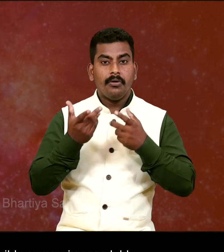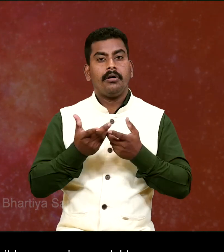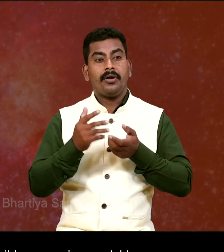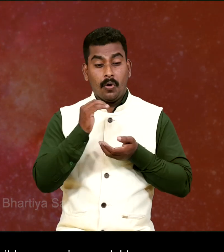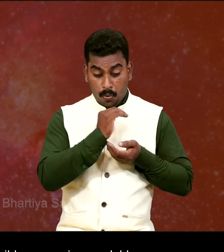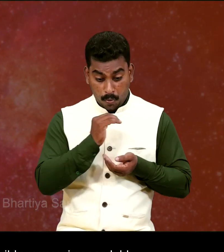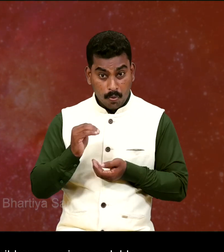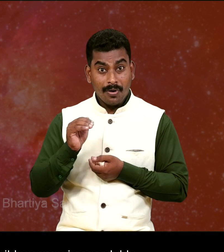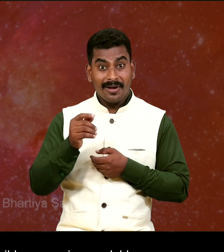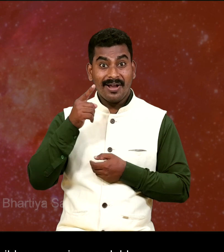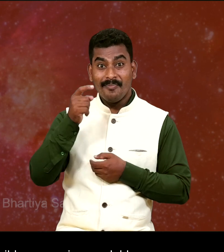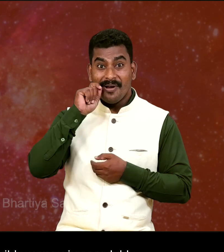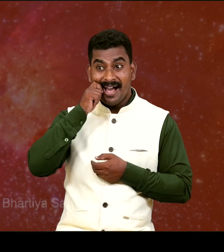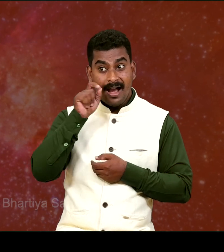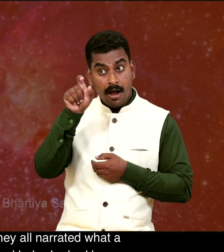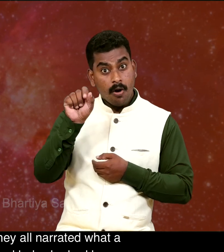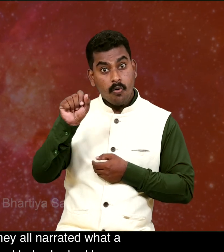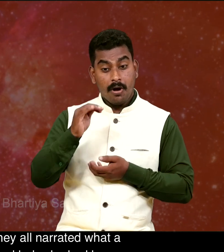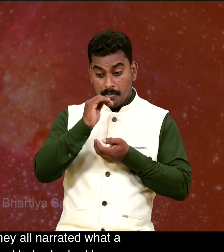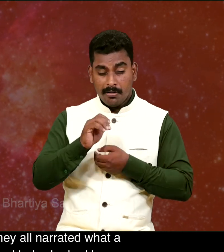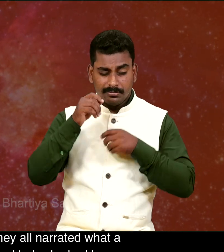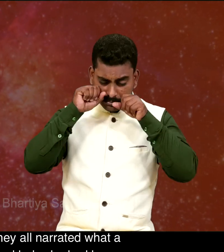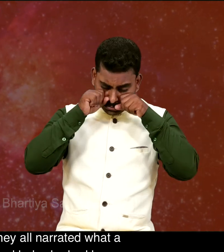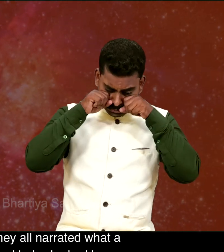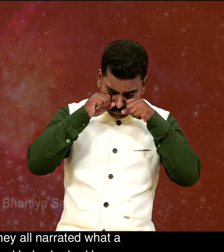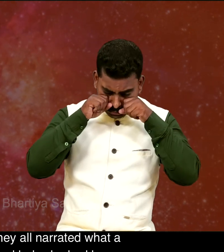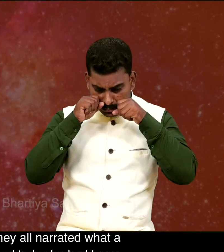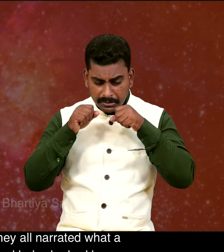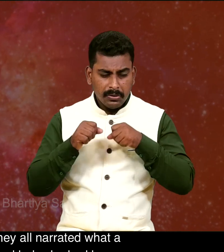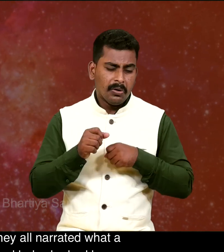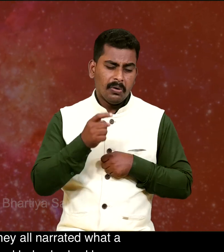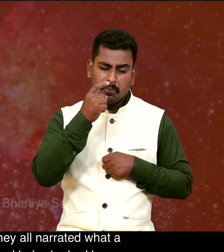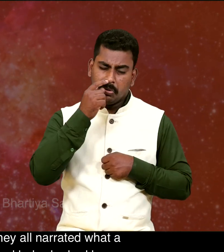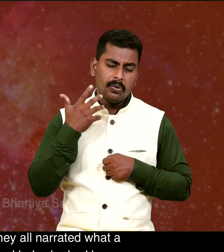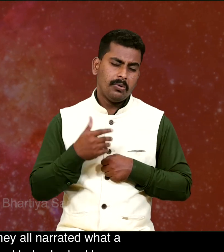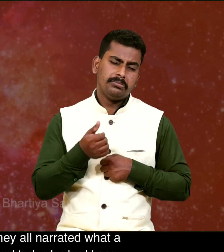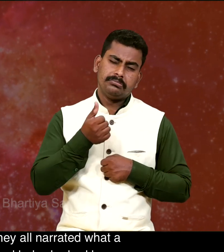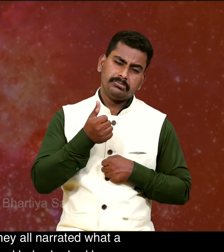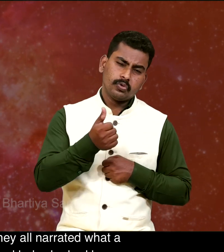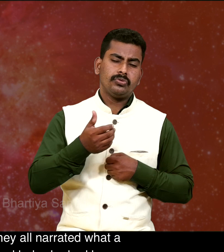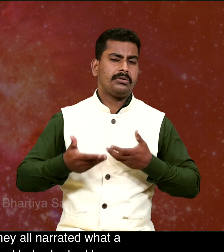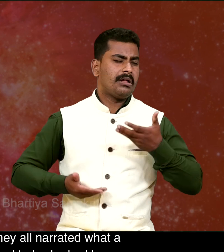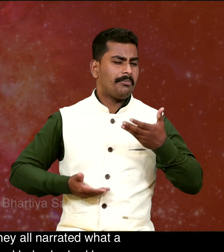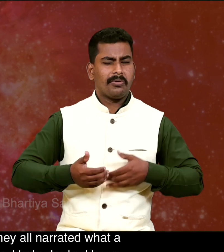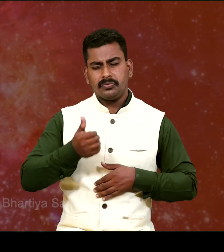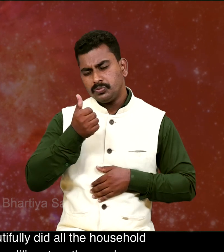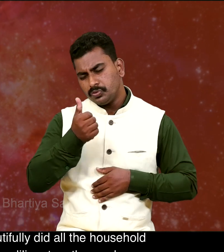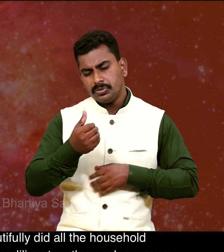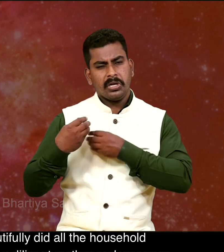inconsolable. They all narrated what a good lady she had been. She dutifully did all